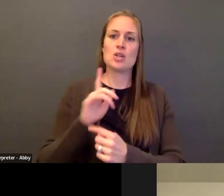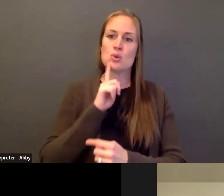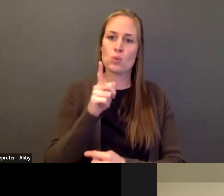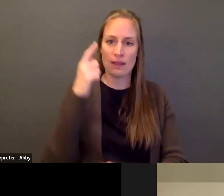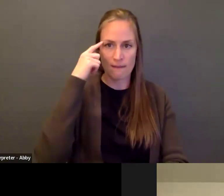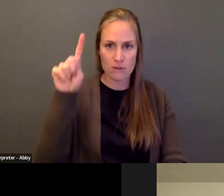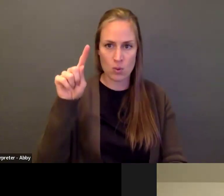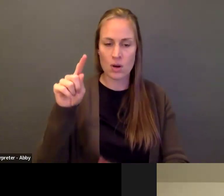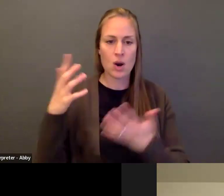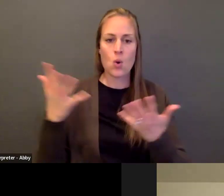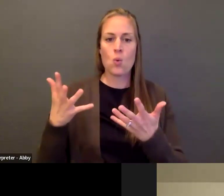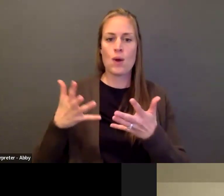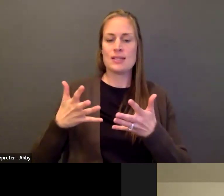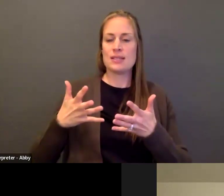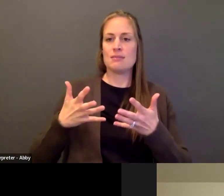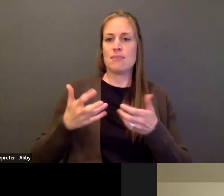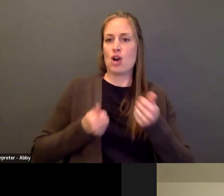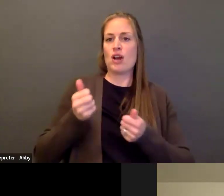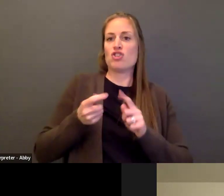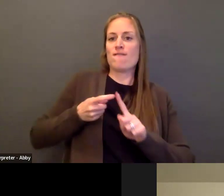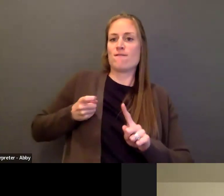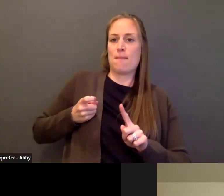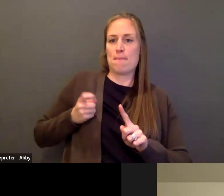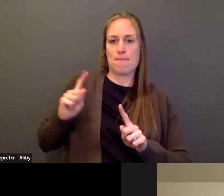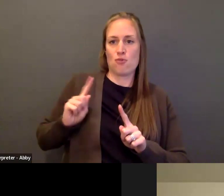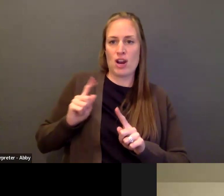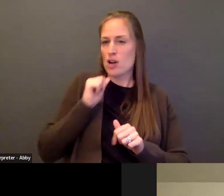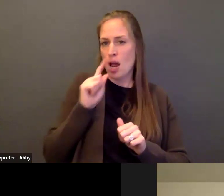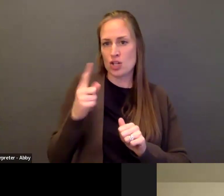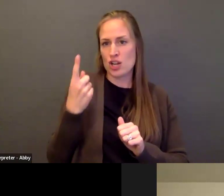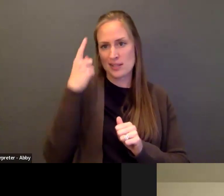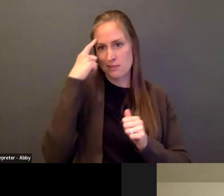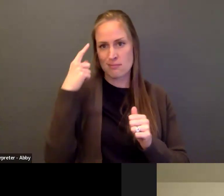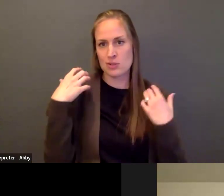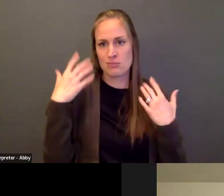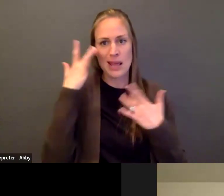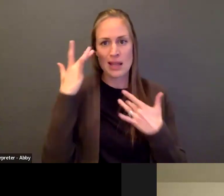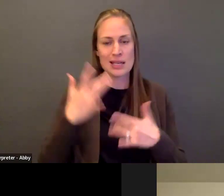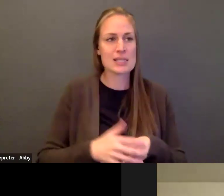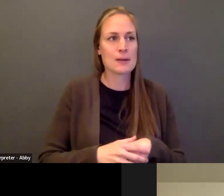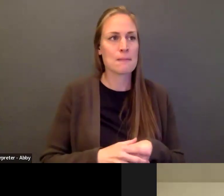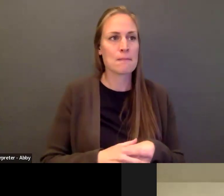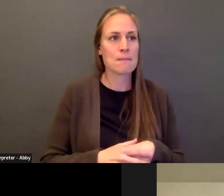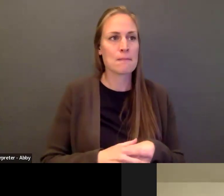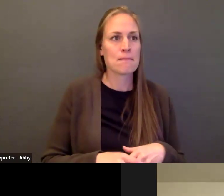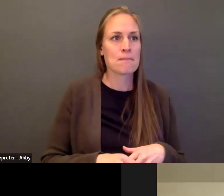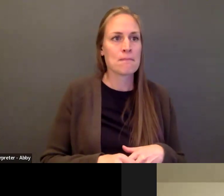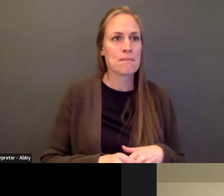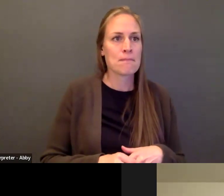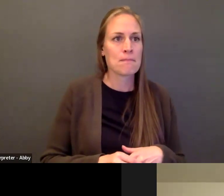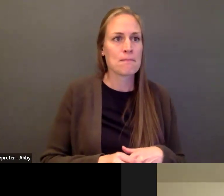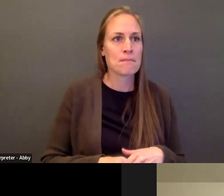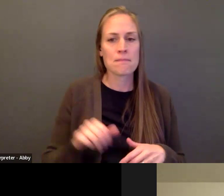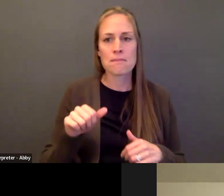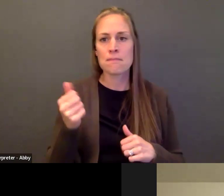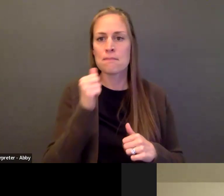etiology of the aggression that we saw here. It's not just developmental disabilities. Can I add a little something to that on the detainment?